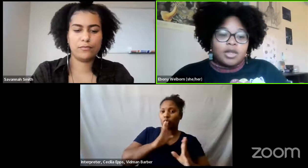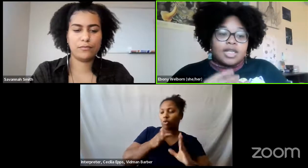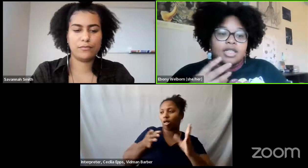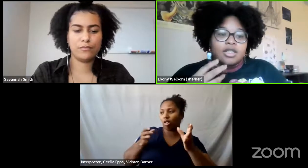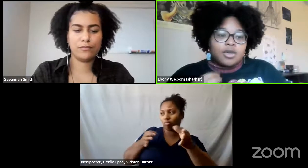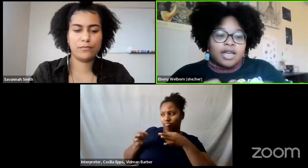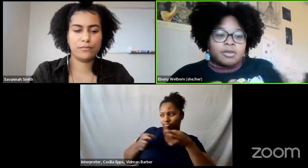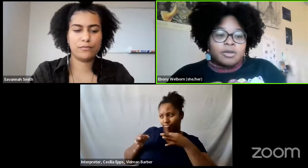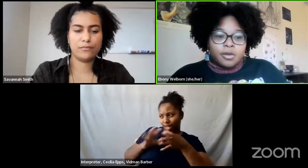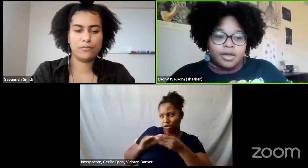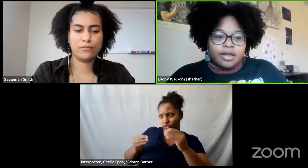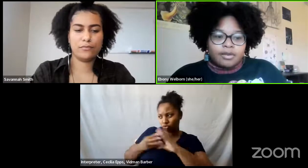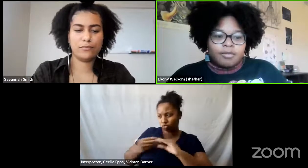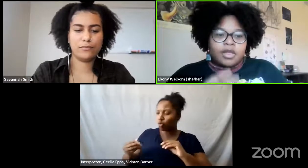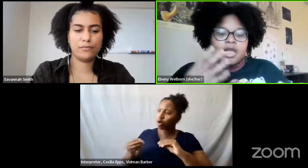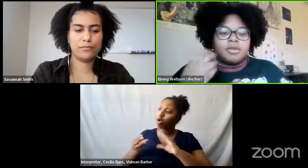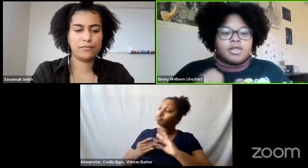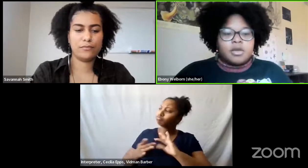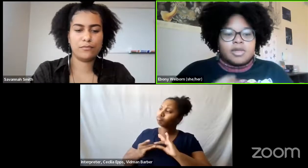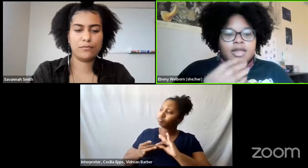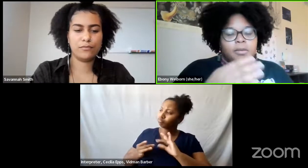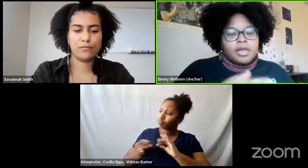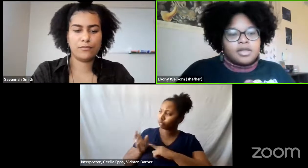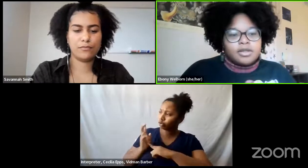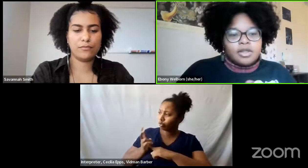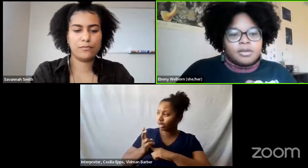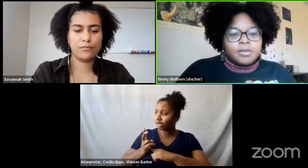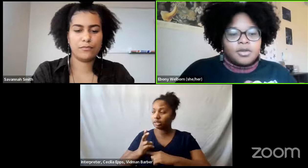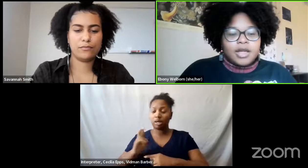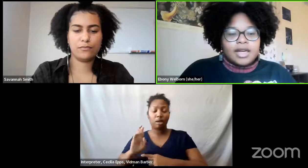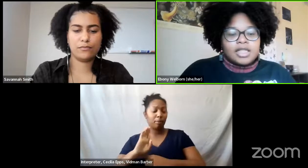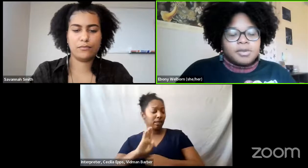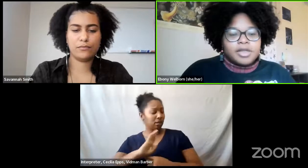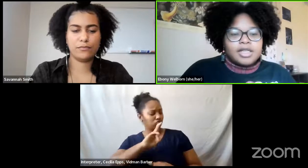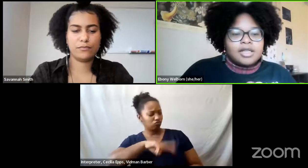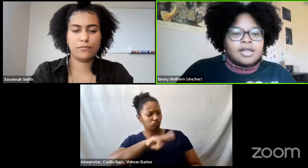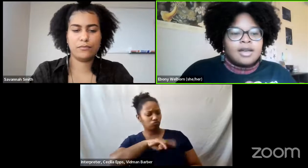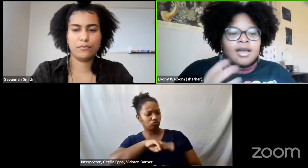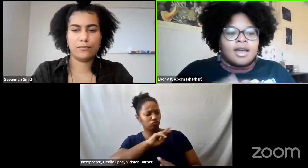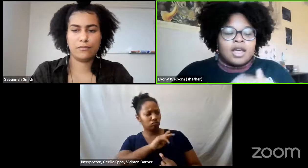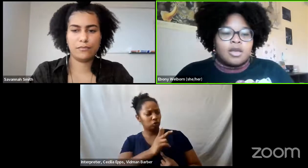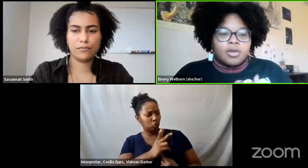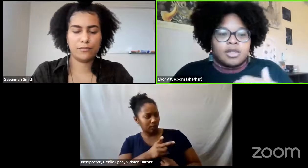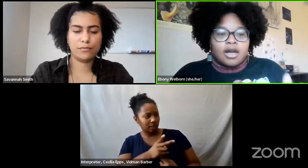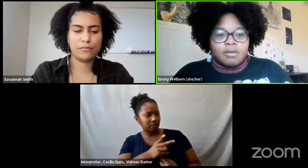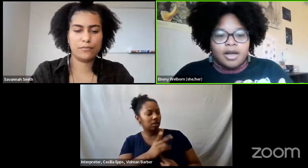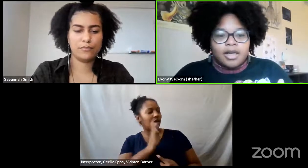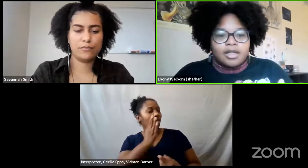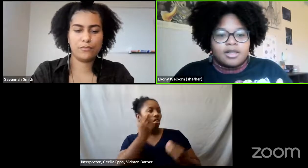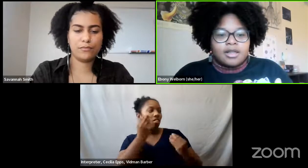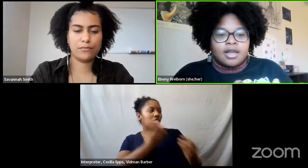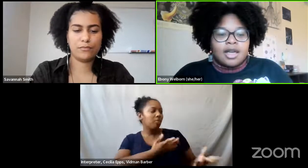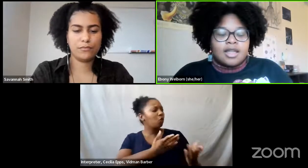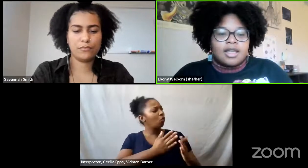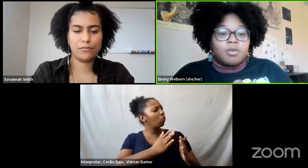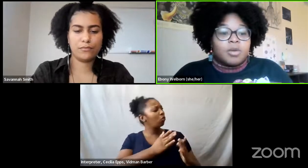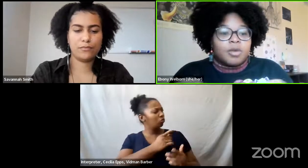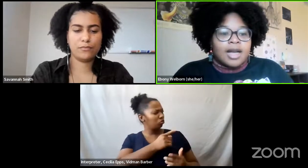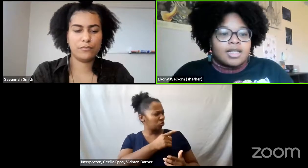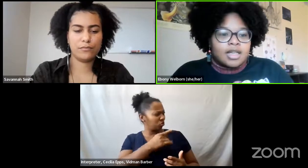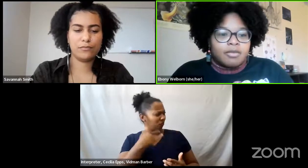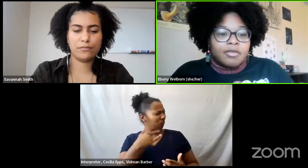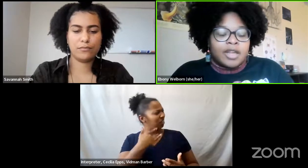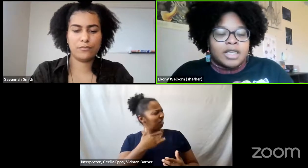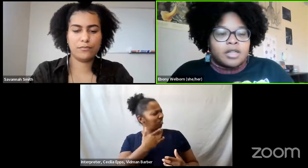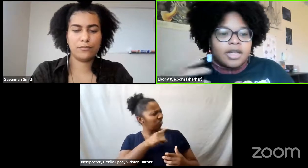B will listen to A's story and observe what's happening to them through that experience. And you will talk about it. And then we